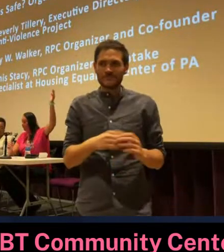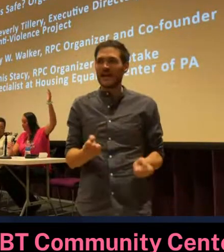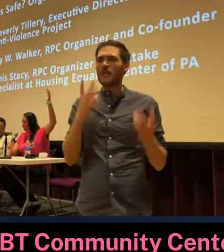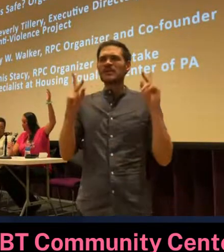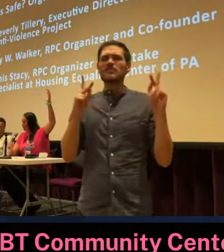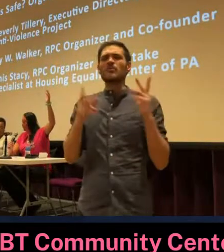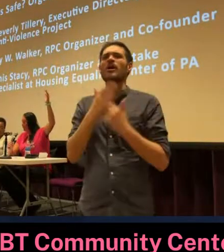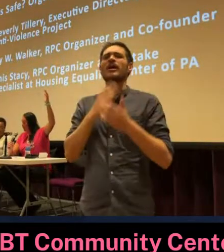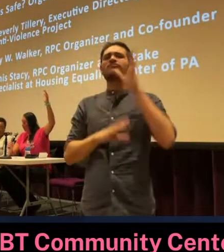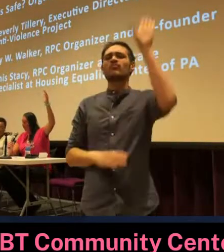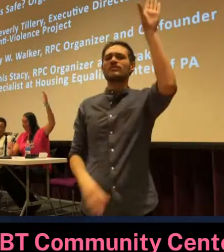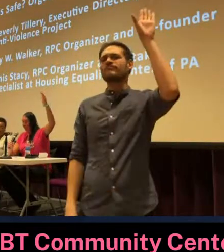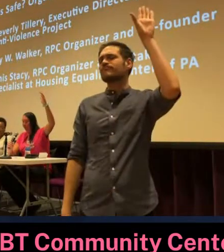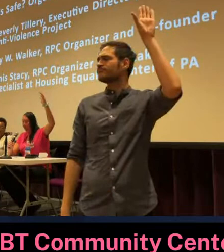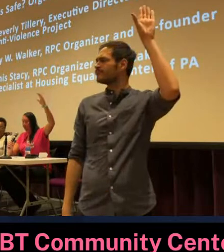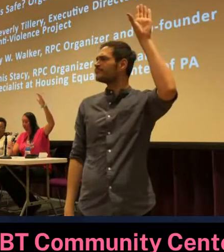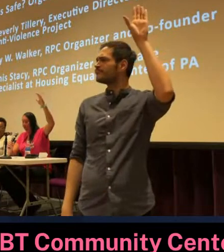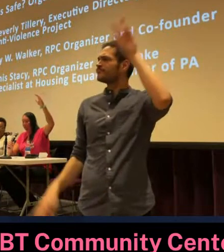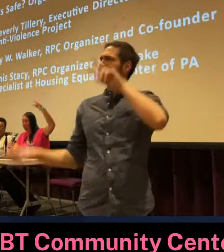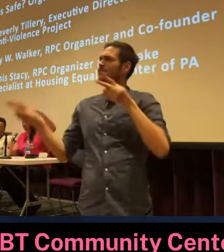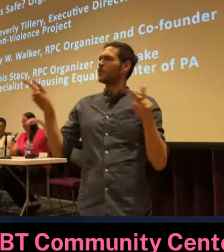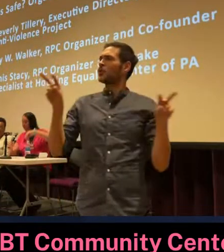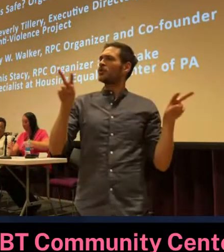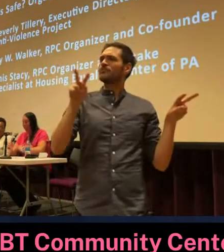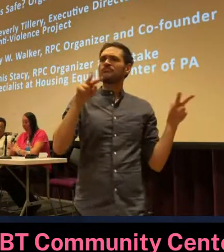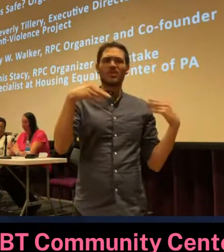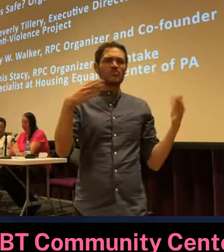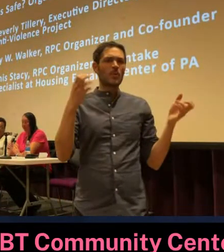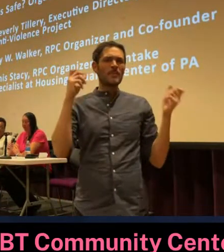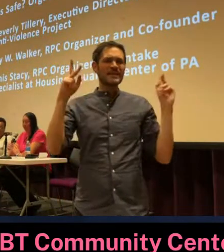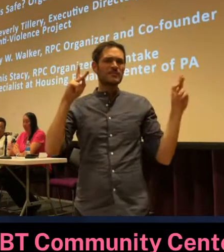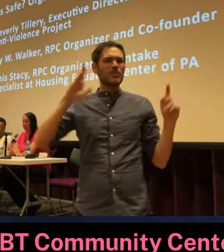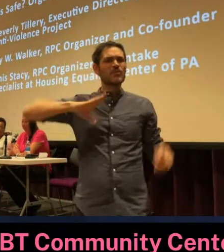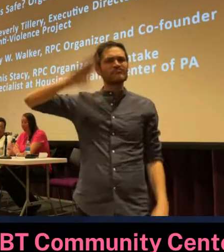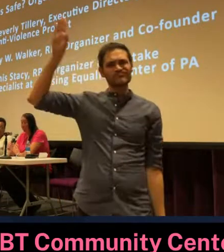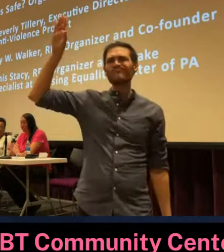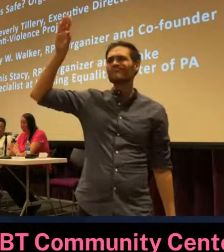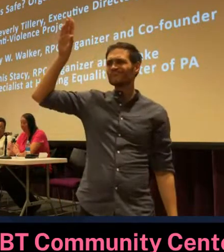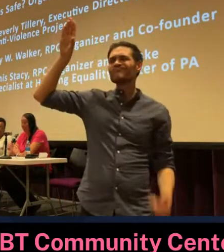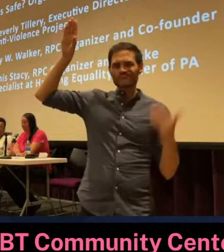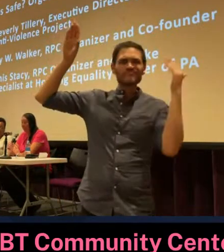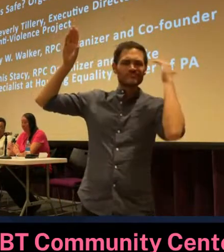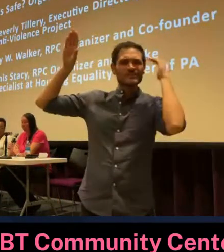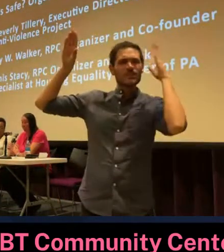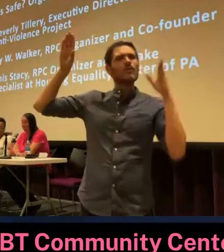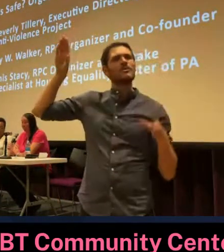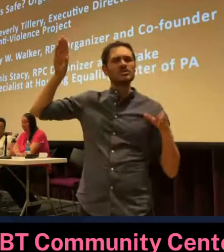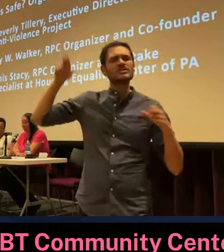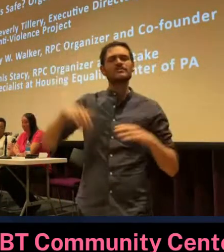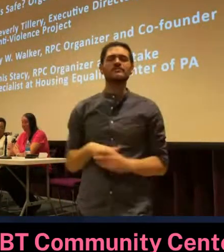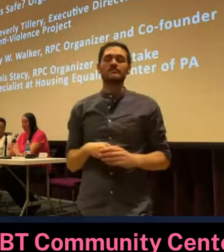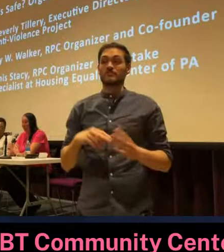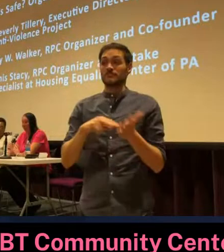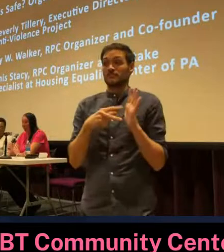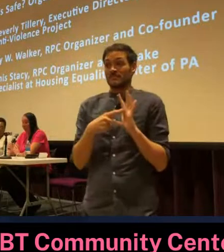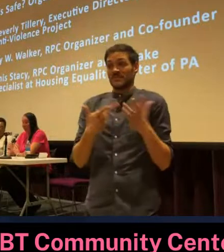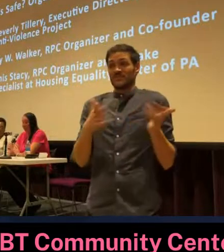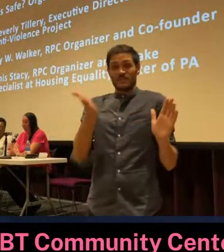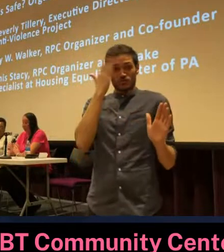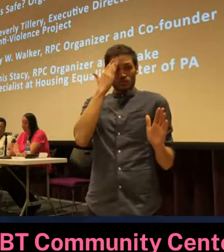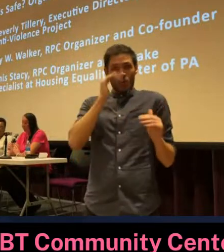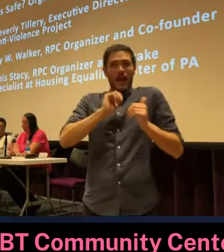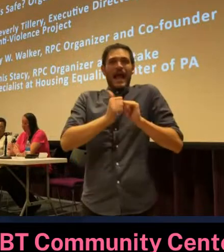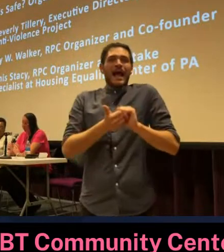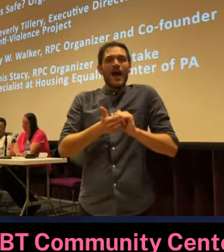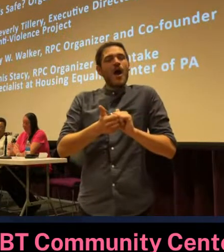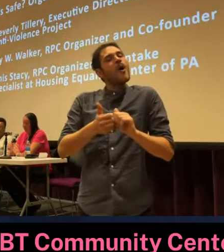hands. You look around the room and a lot of hands are up. All right, so we know how to do this. We just need